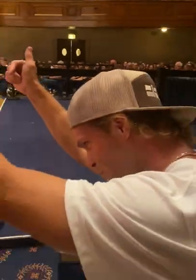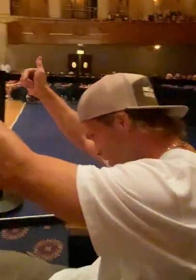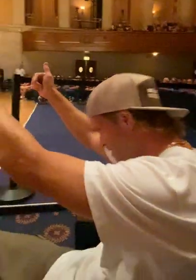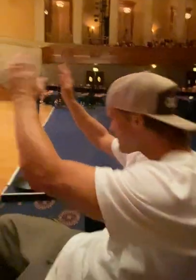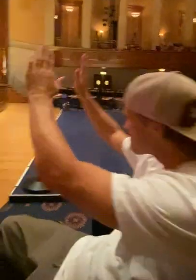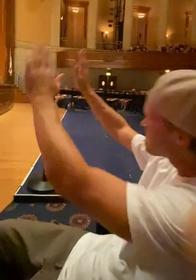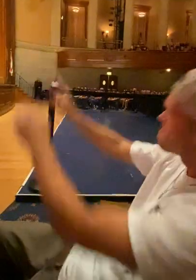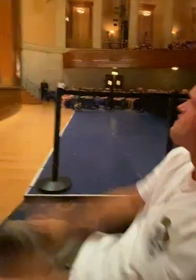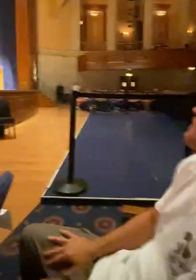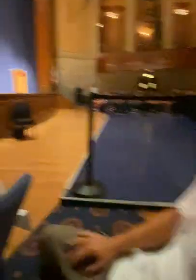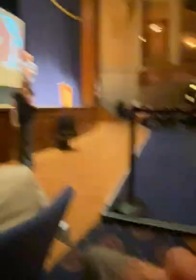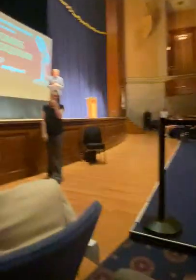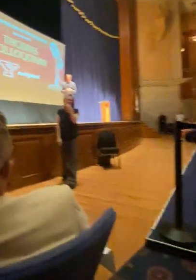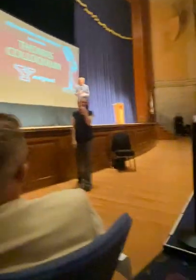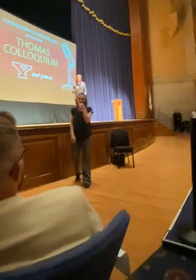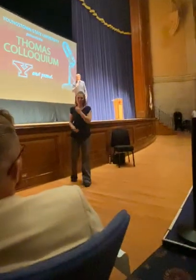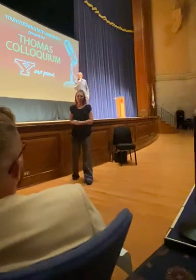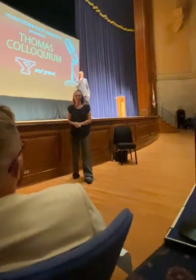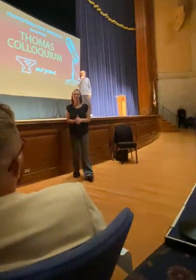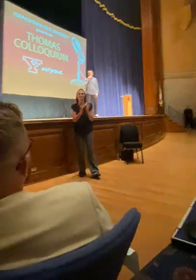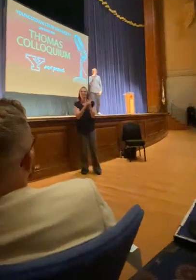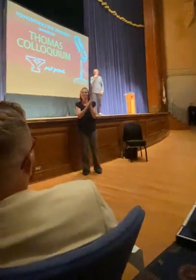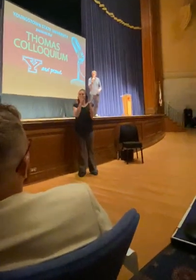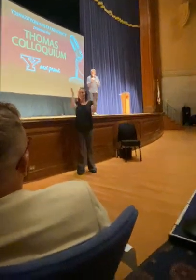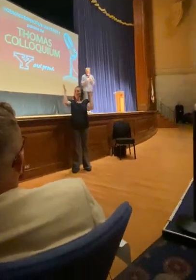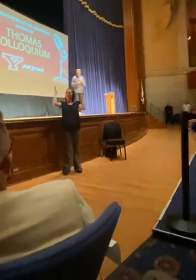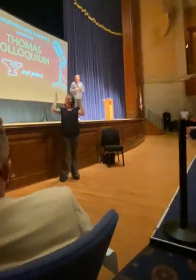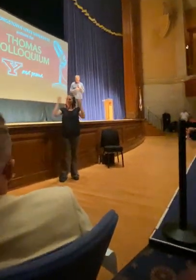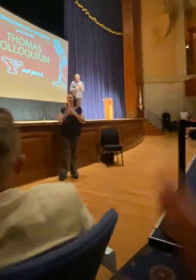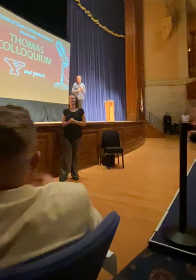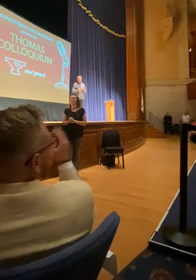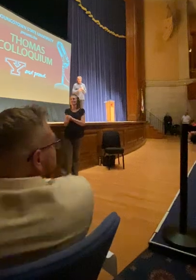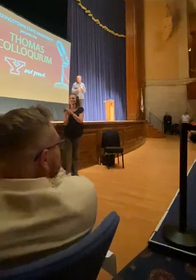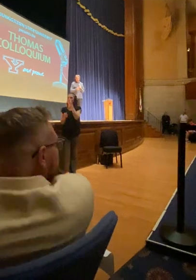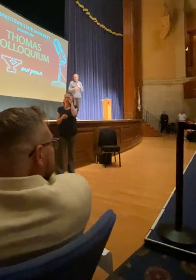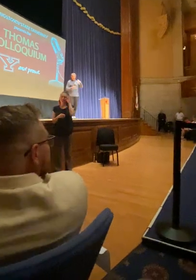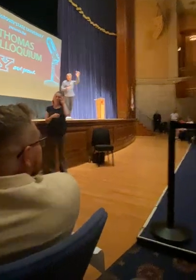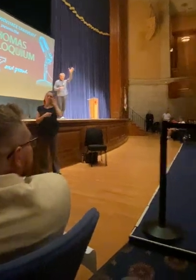Thank you! much! Thank you! Woo!